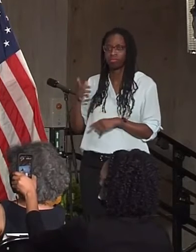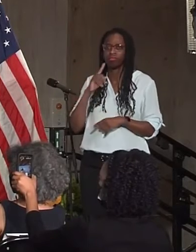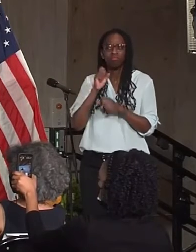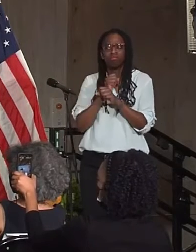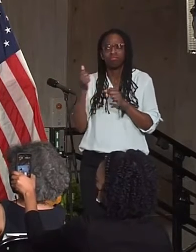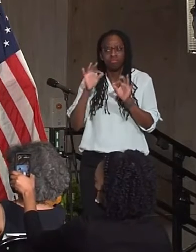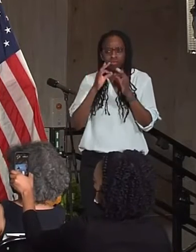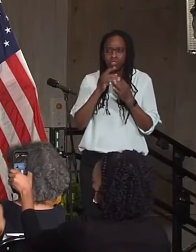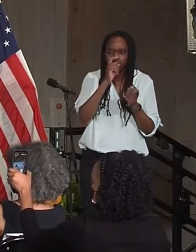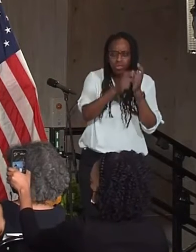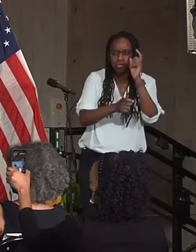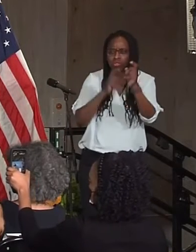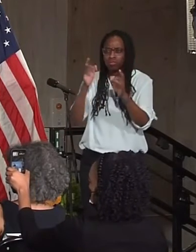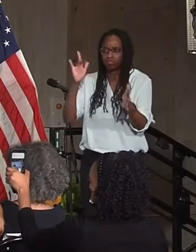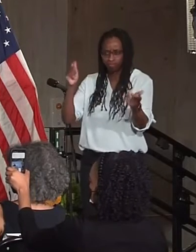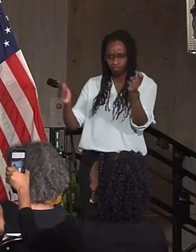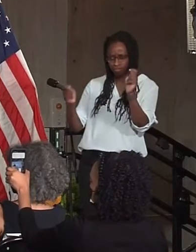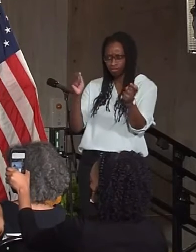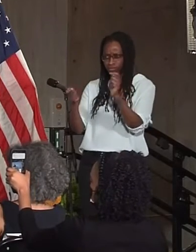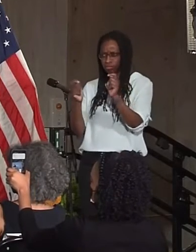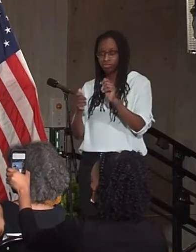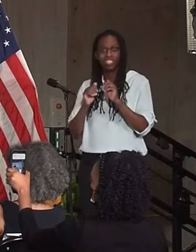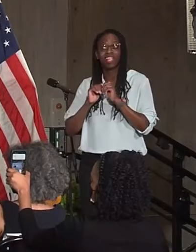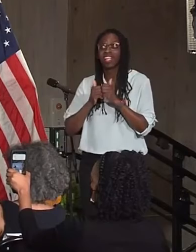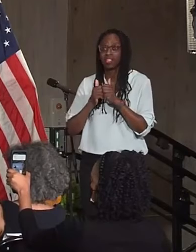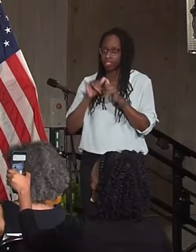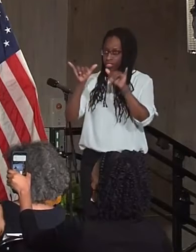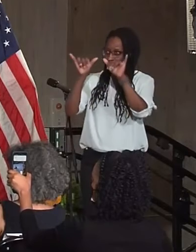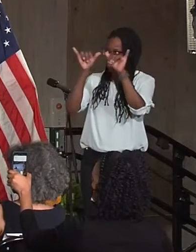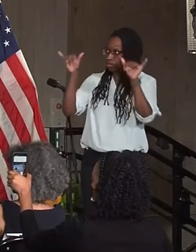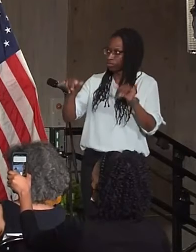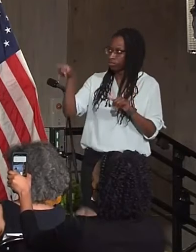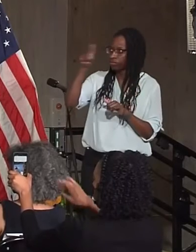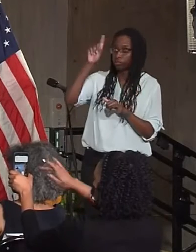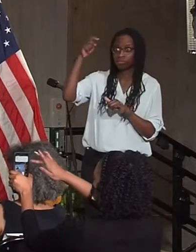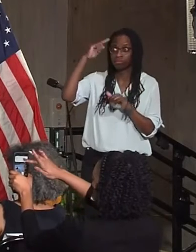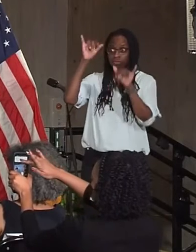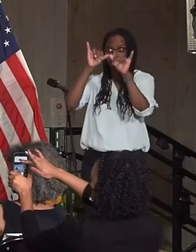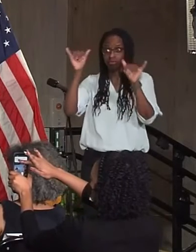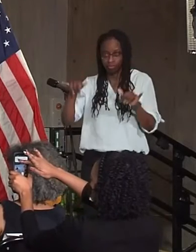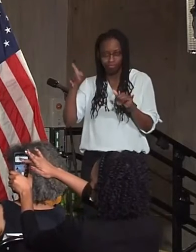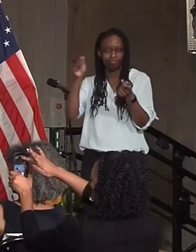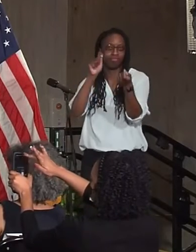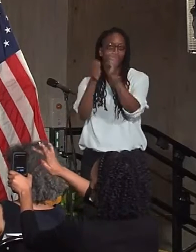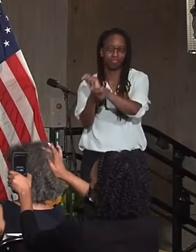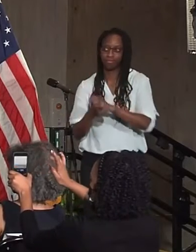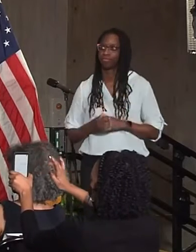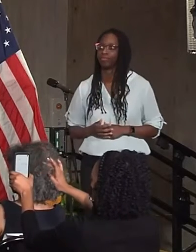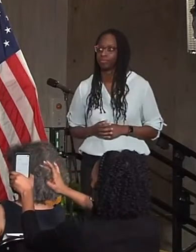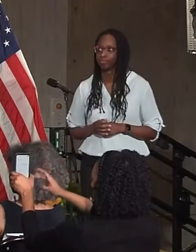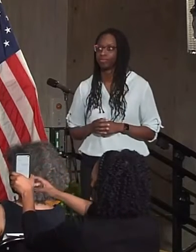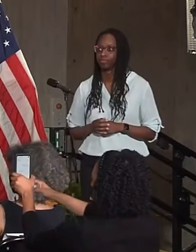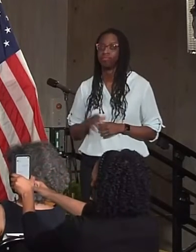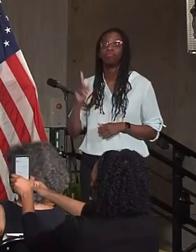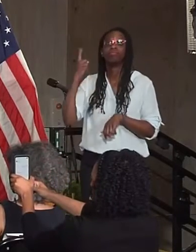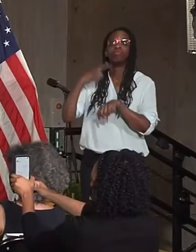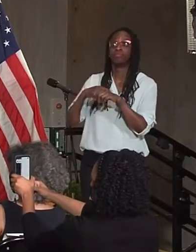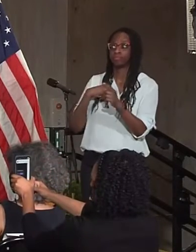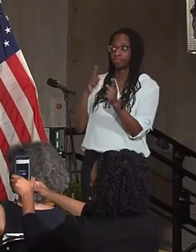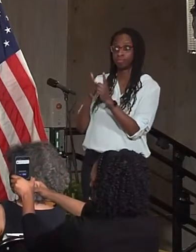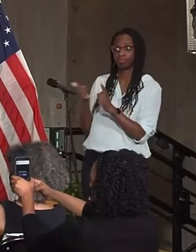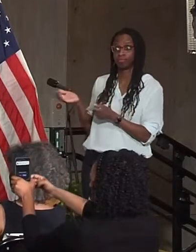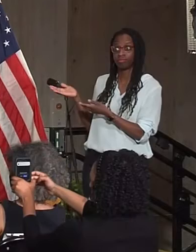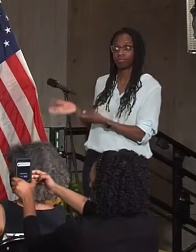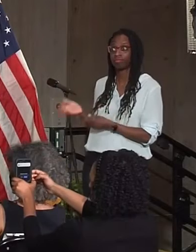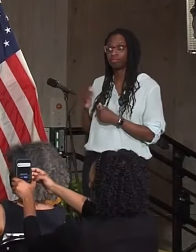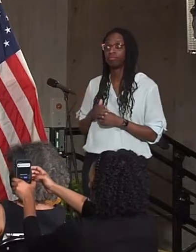I first came to know Kim Janey as a fierce advocate on behalf of our children and education equity. Her